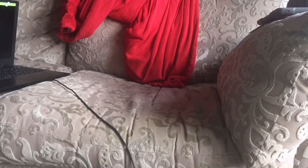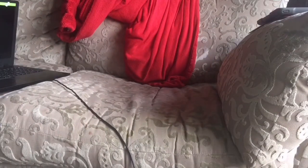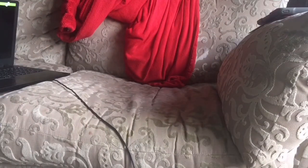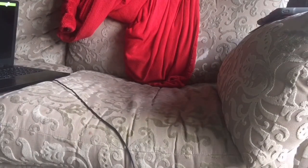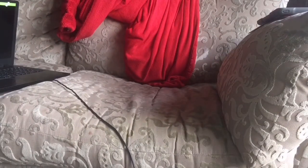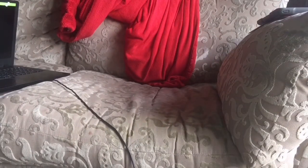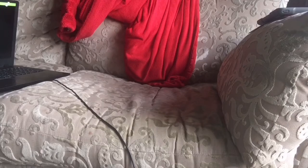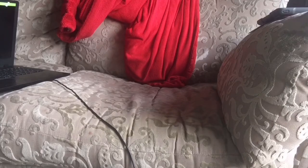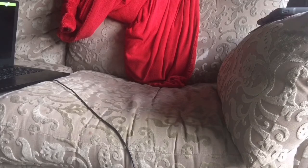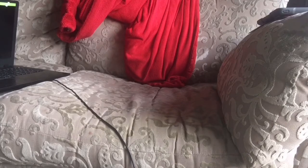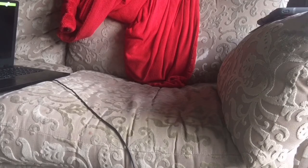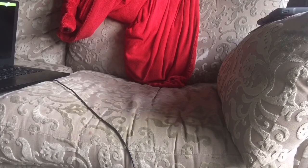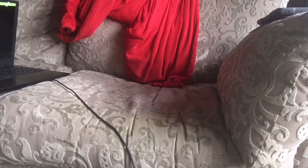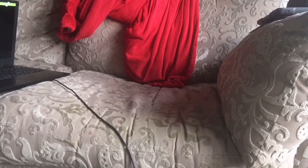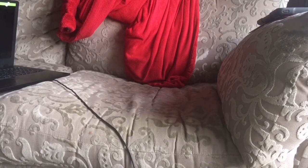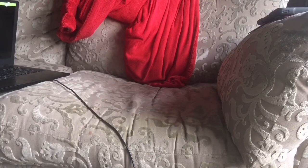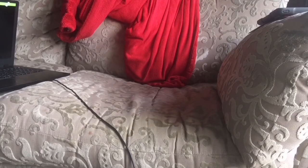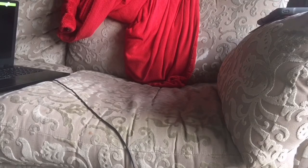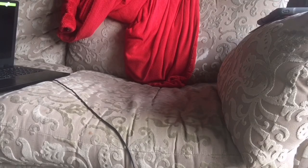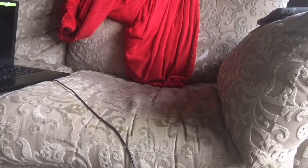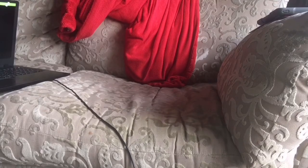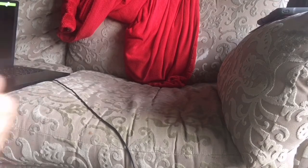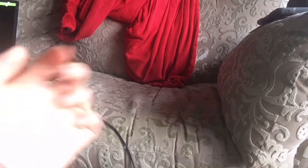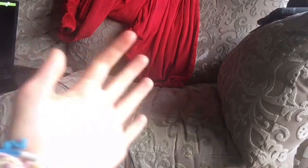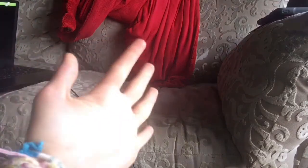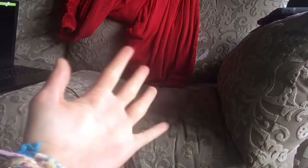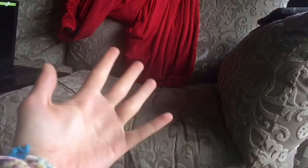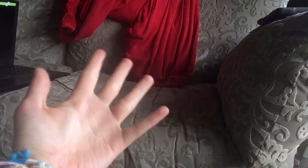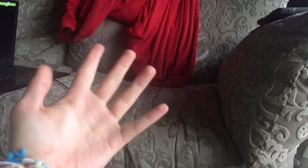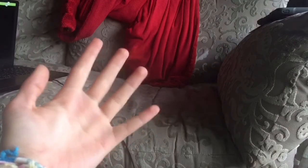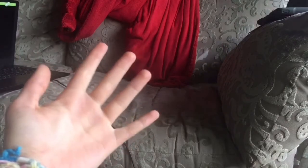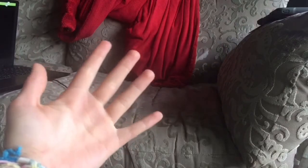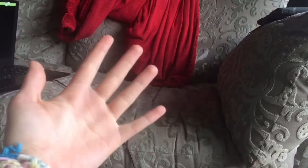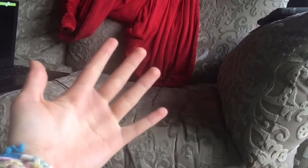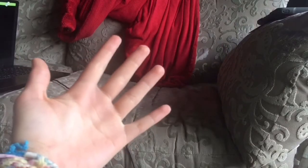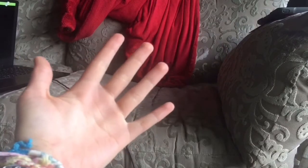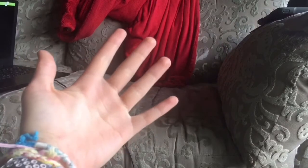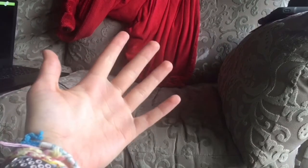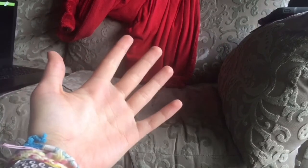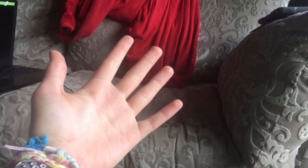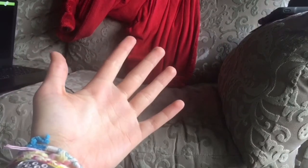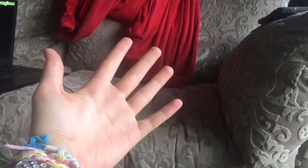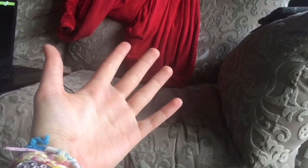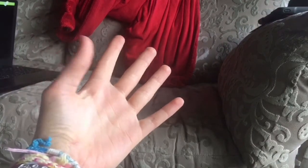Now I'm going to show you a few tips. So some people get confused on which vowel is which and which